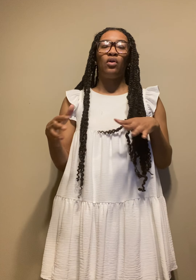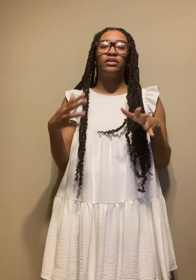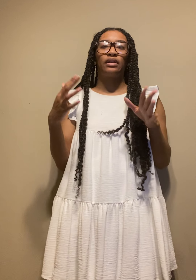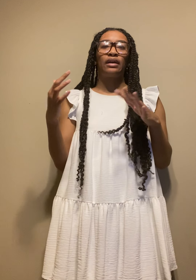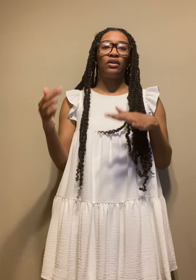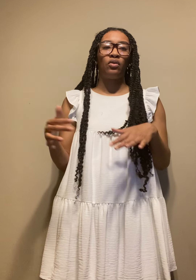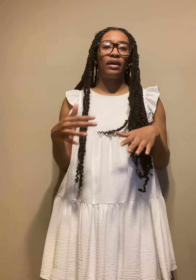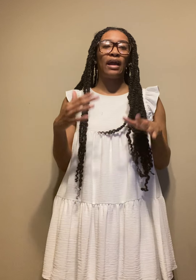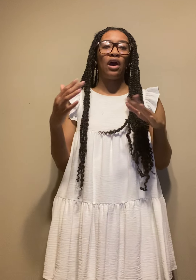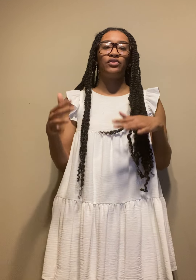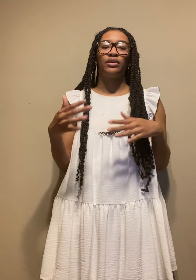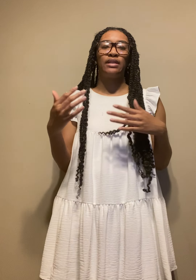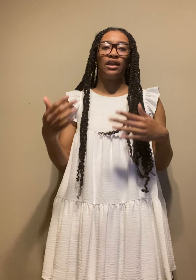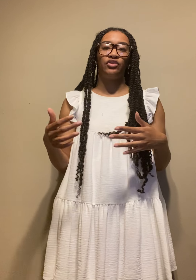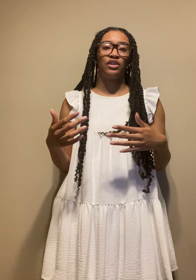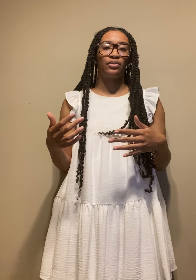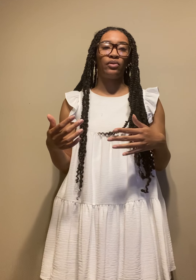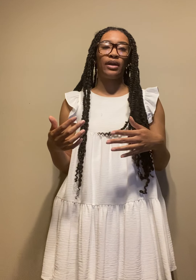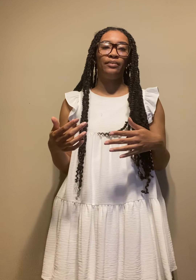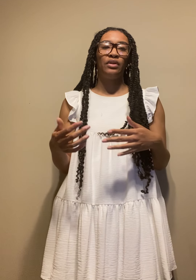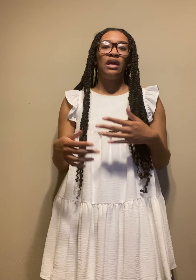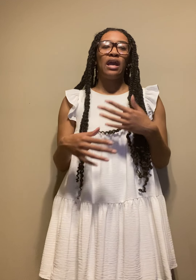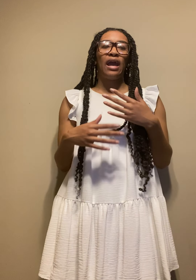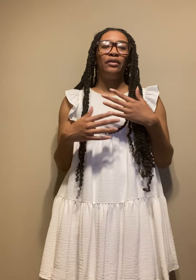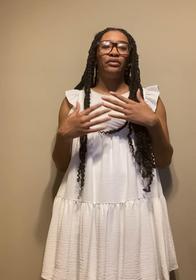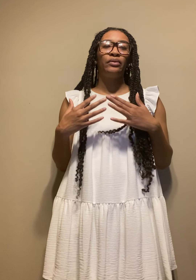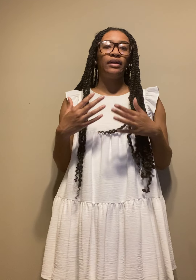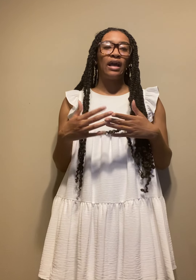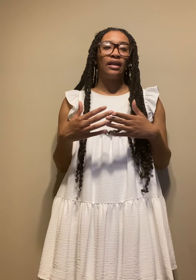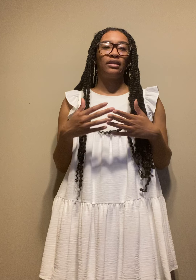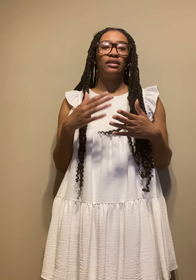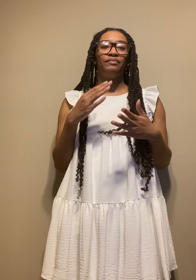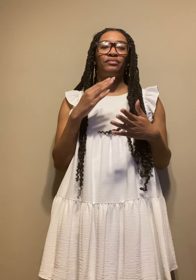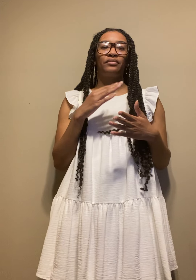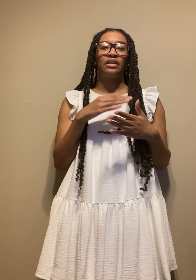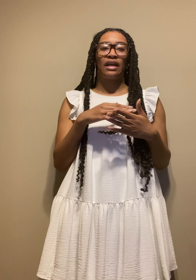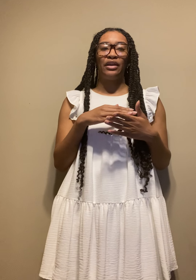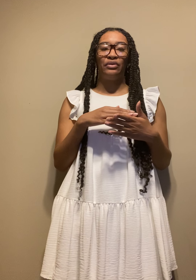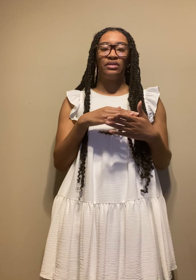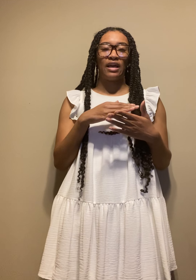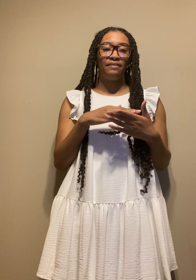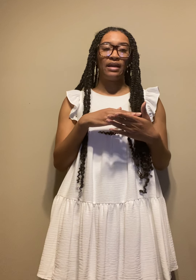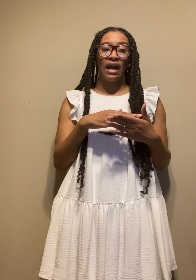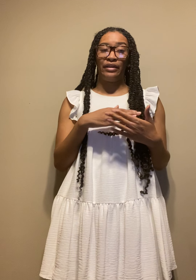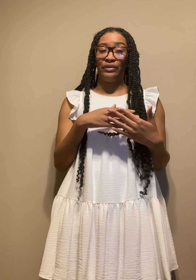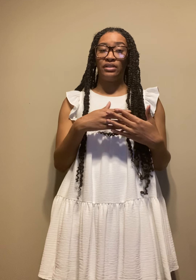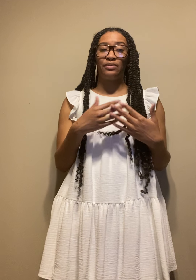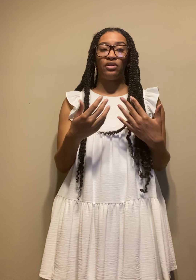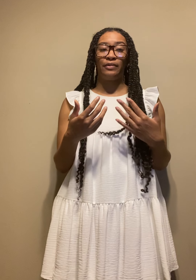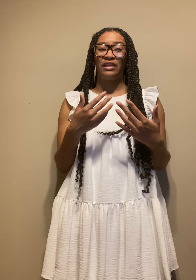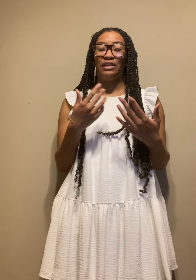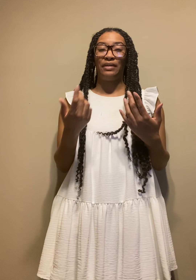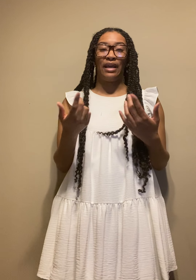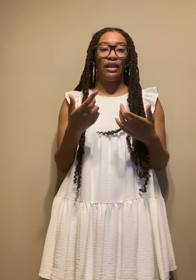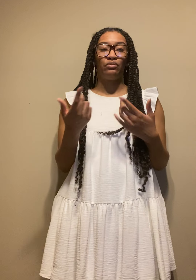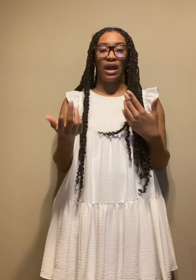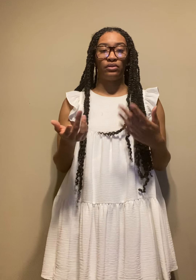the Counterintelligence Program. And during that, the FBI used this program to eliminate any